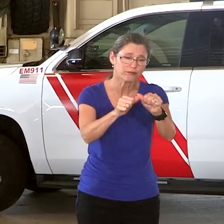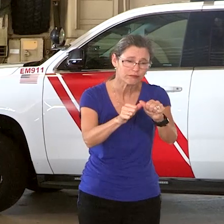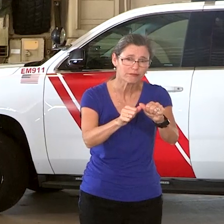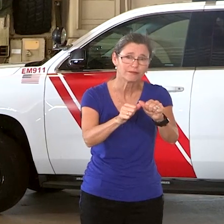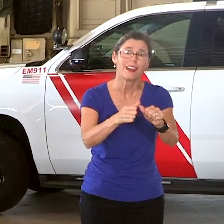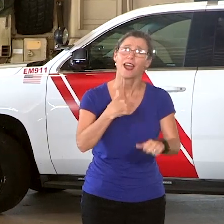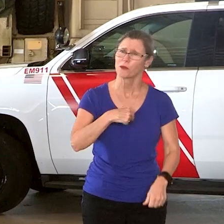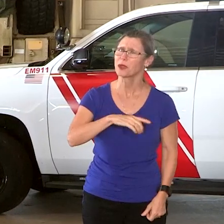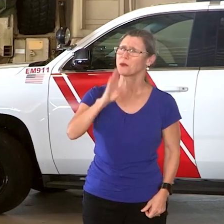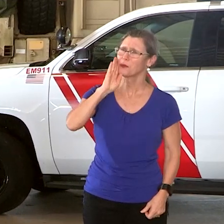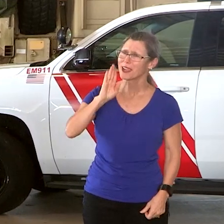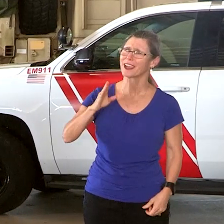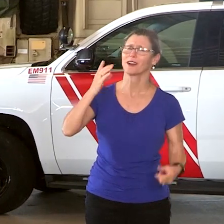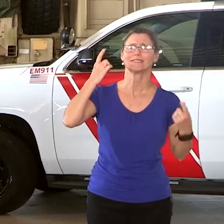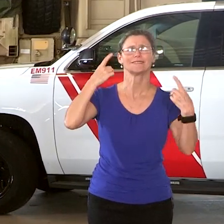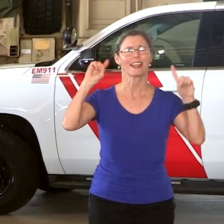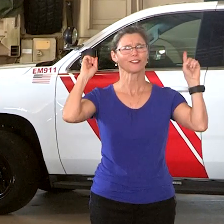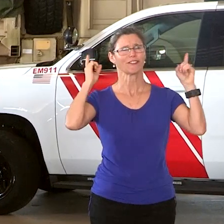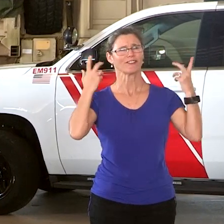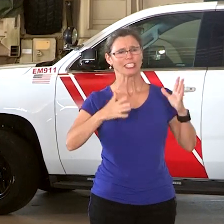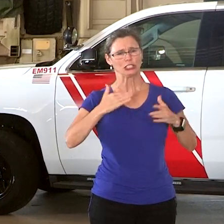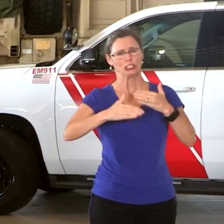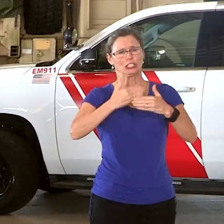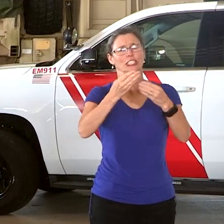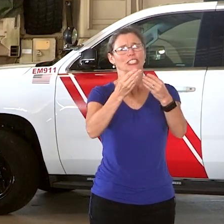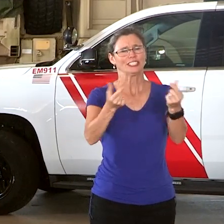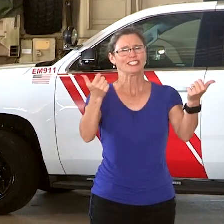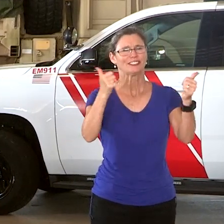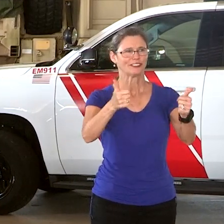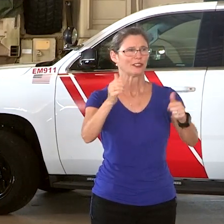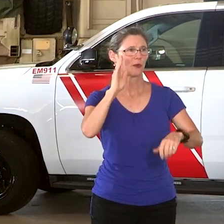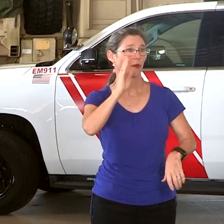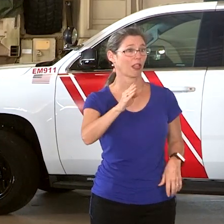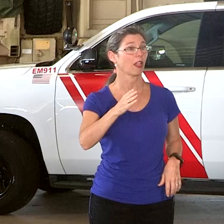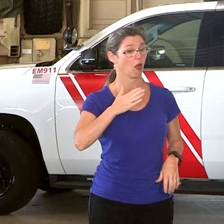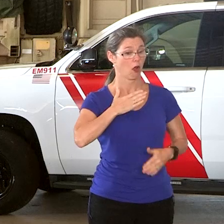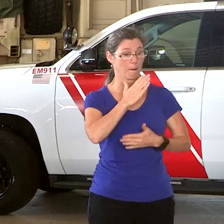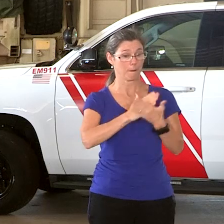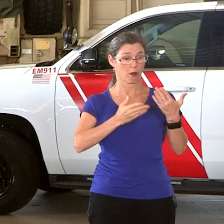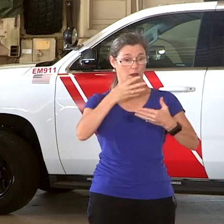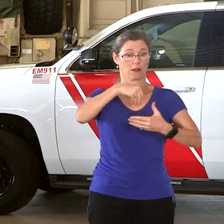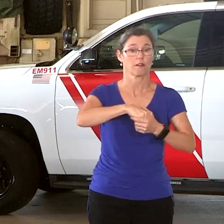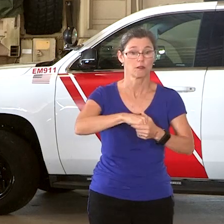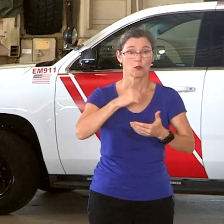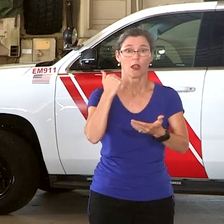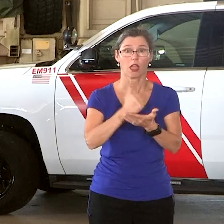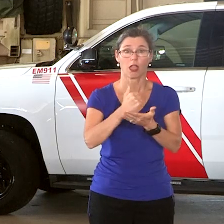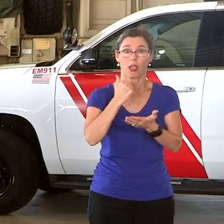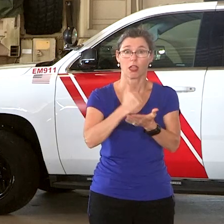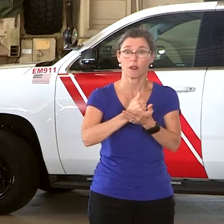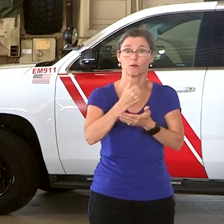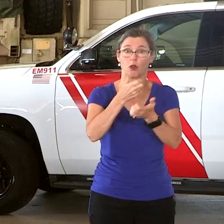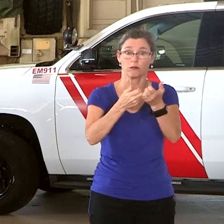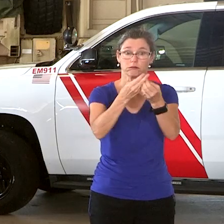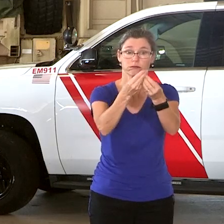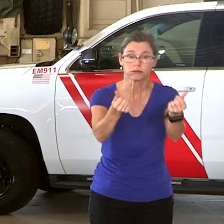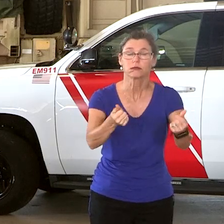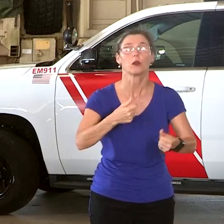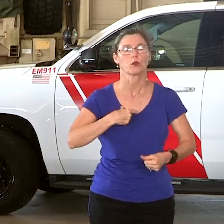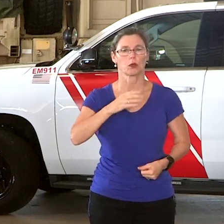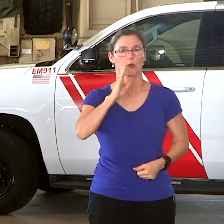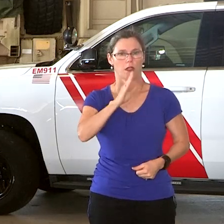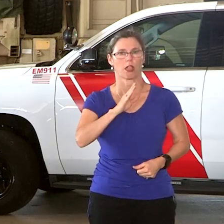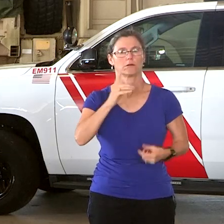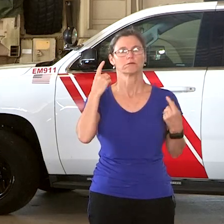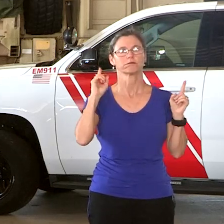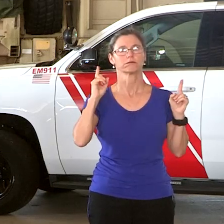this. We will get through this, and we're going to continue doing our part to effectively get through this and